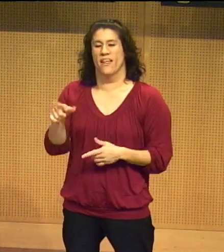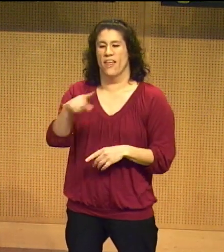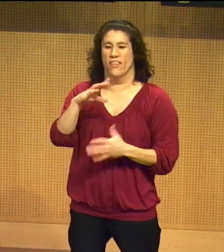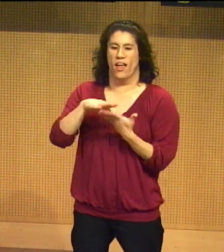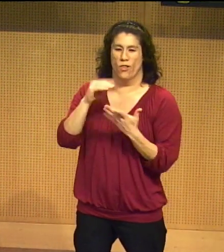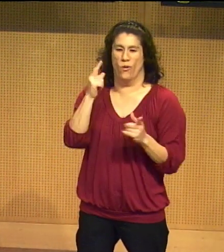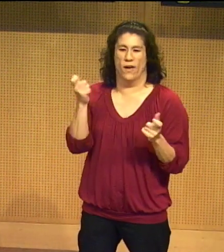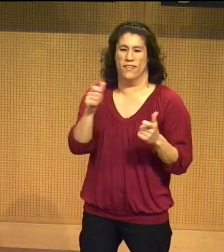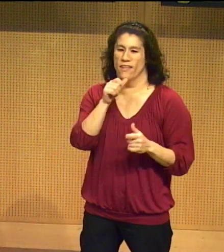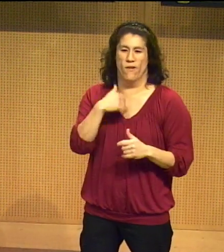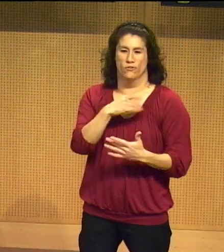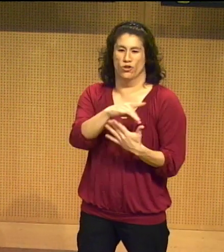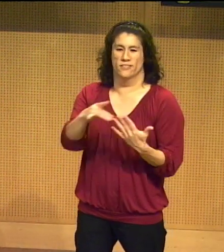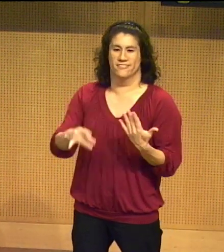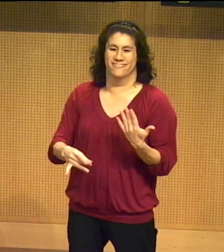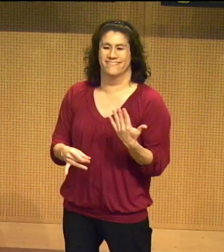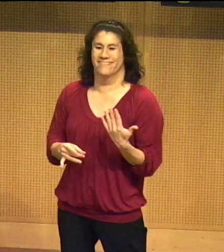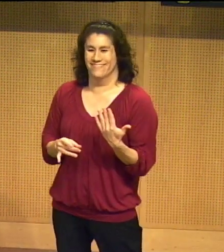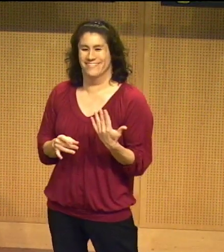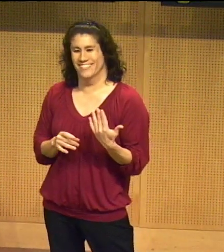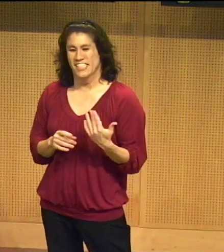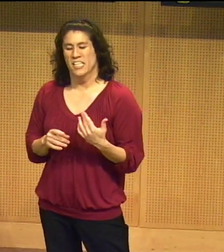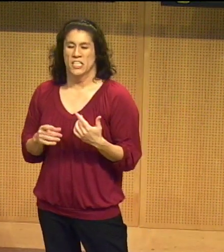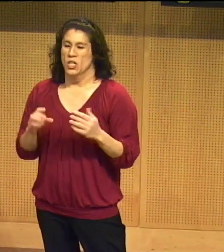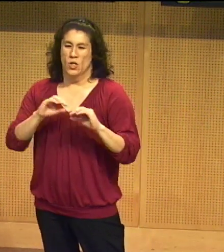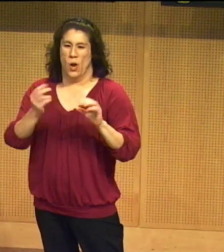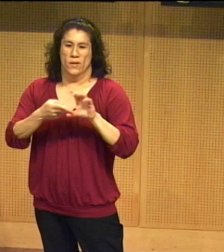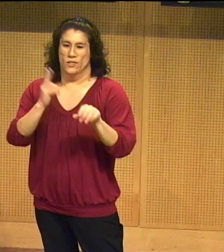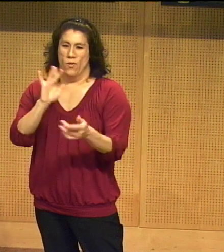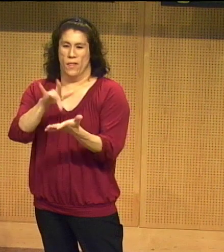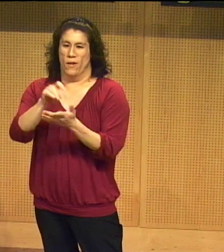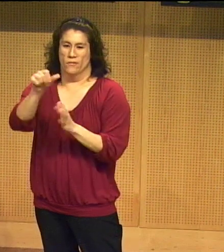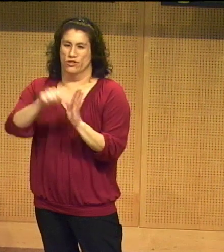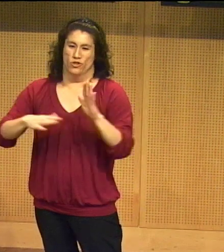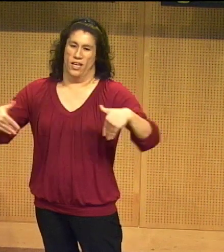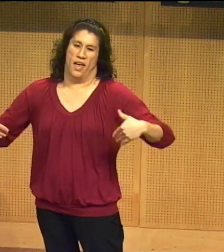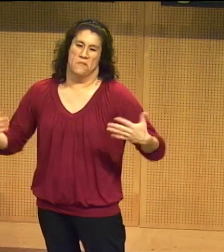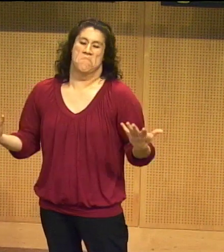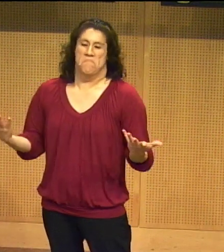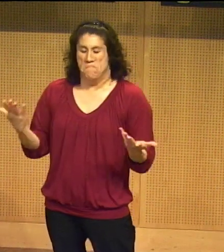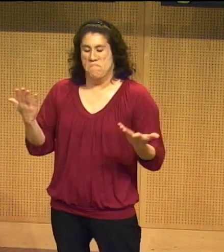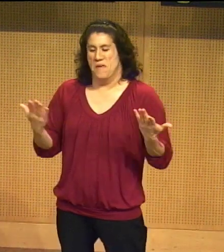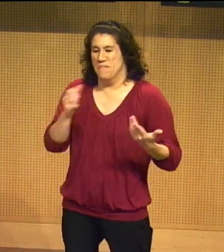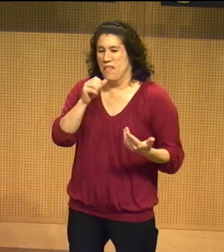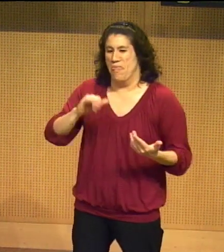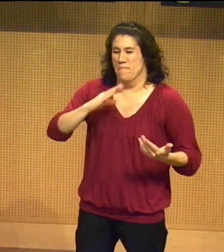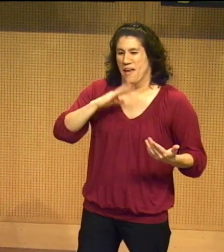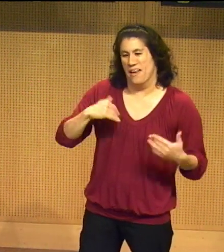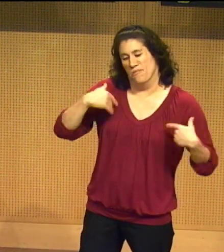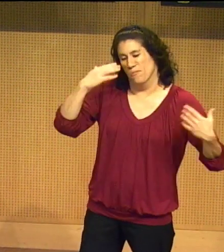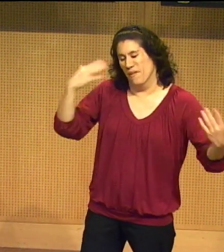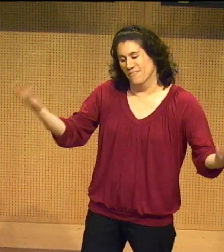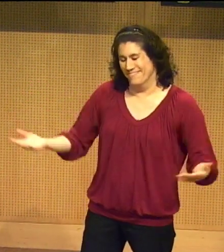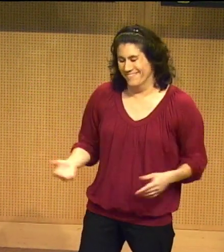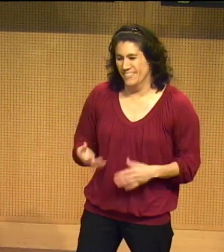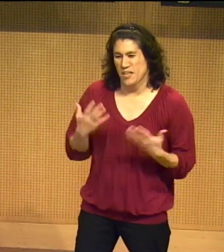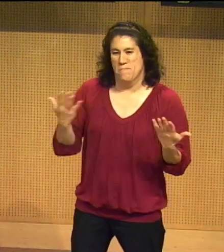with me. They learn quickly. They have no choice. There we are. You can't quit in the middle of surgery. So it's not that bad, right? Nobody's left